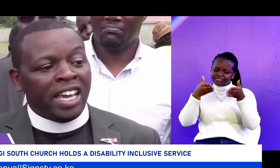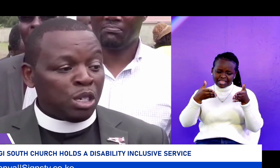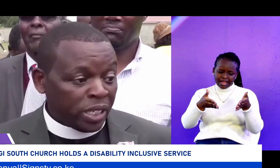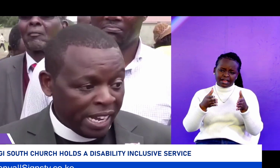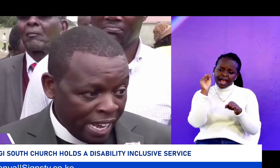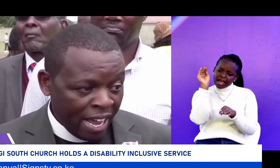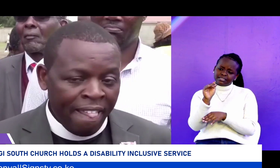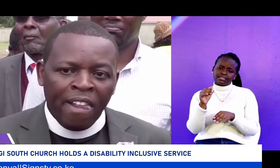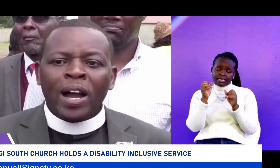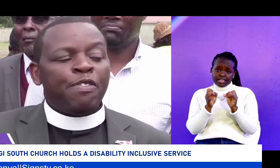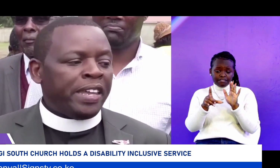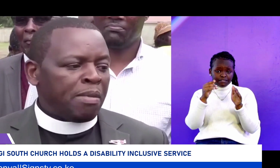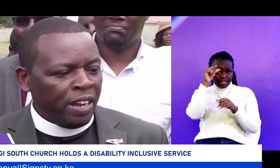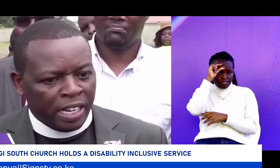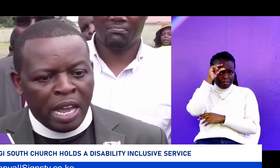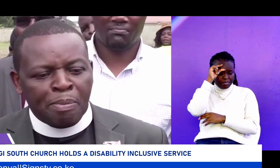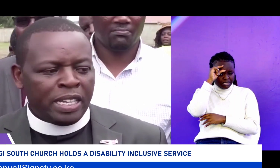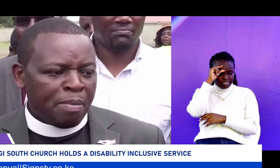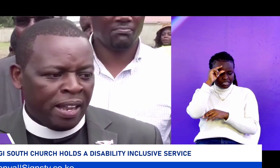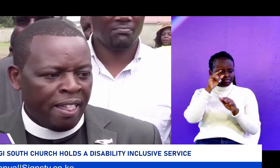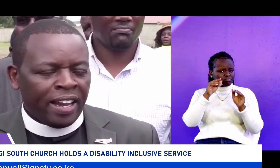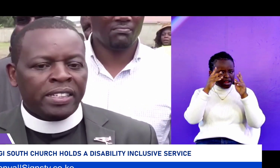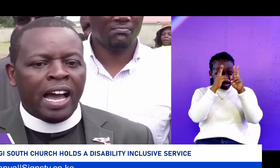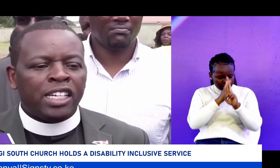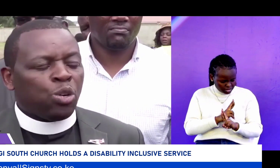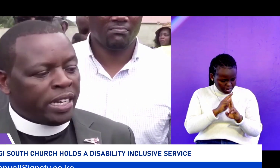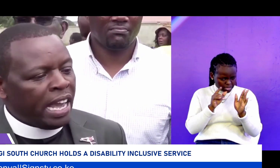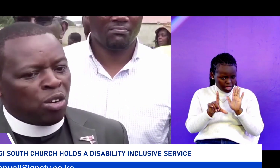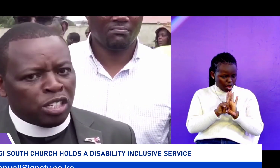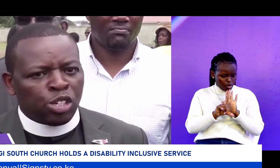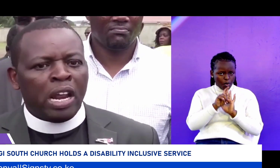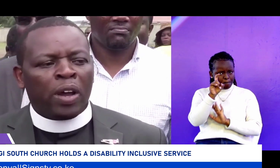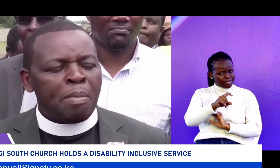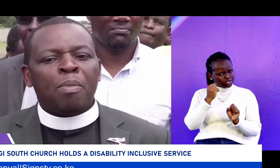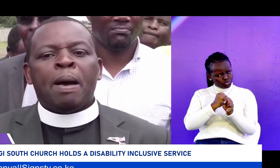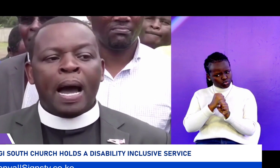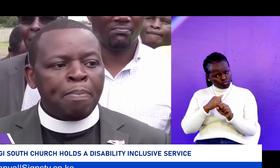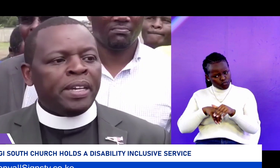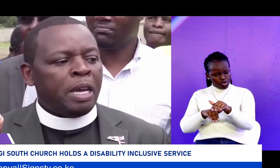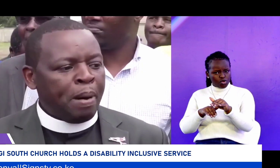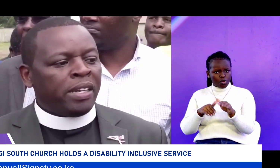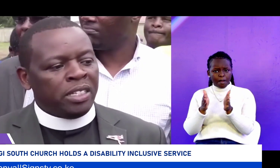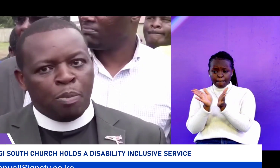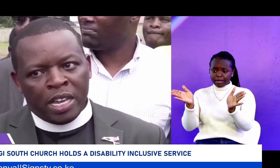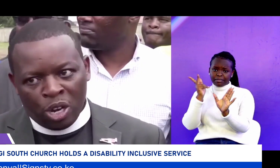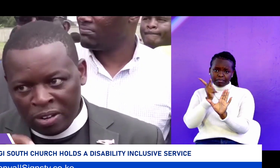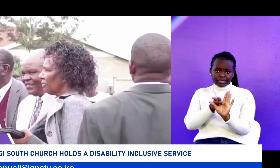inaheshimu sheria, wacha ifanye kama vile sheria imesema. Katika article 10 ya constitution inaongea mambo ya public participation.